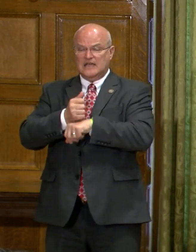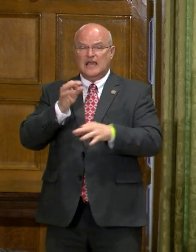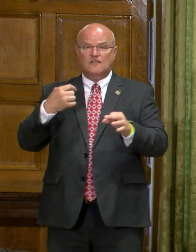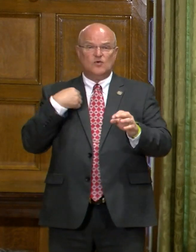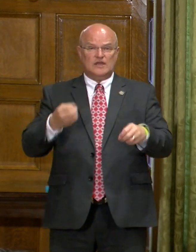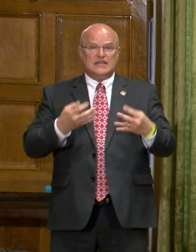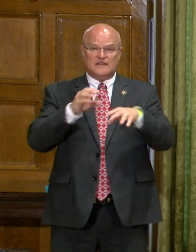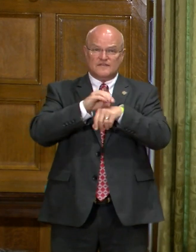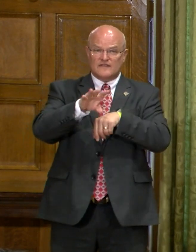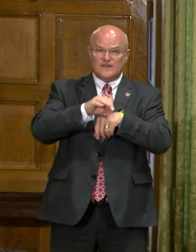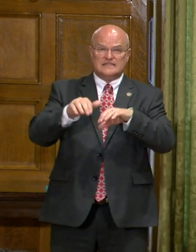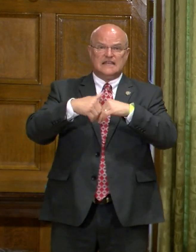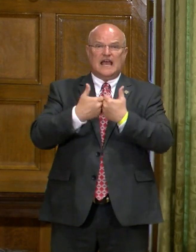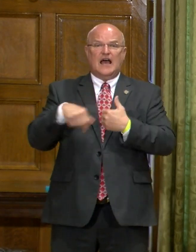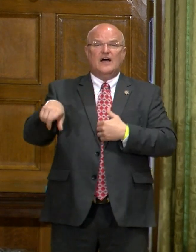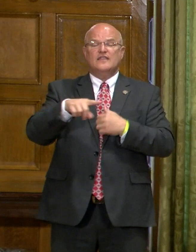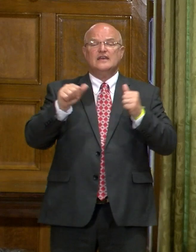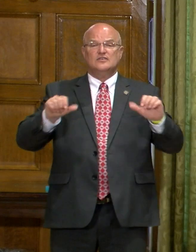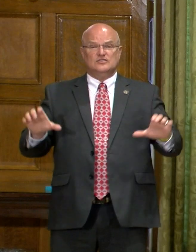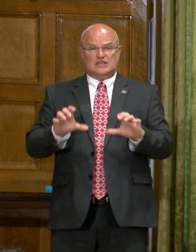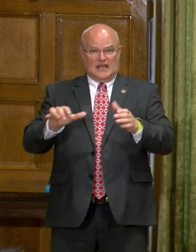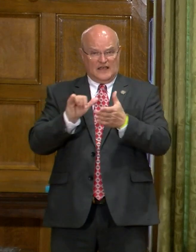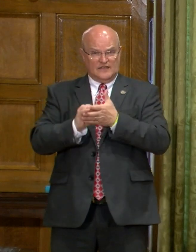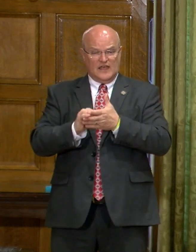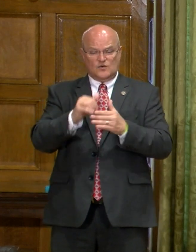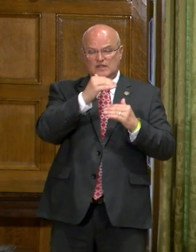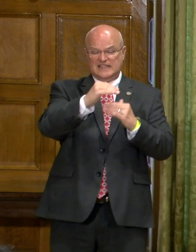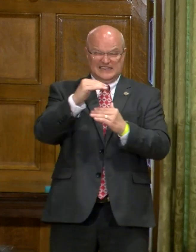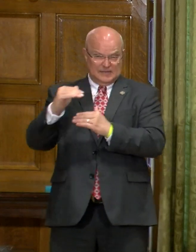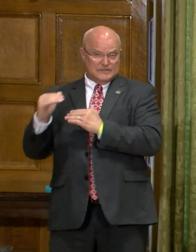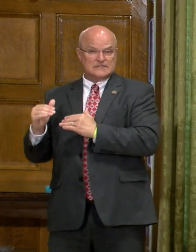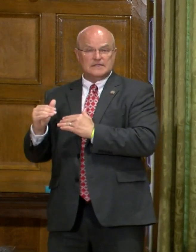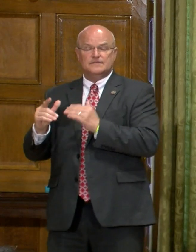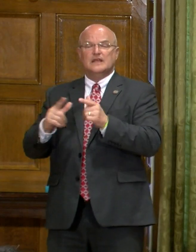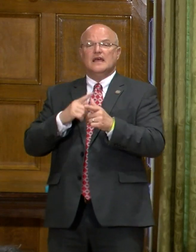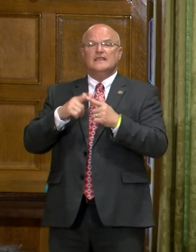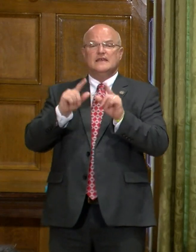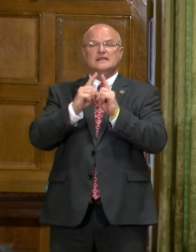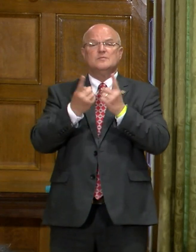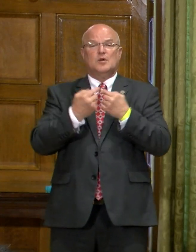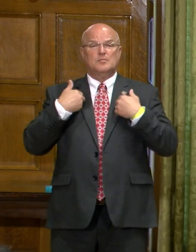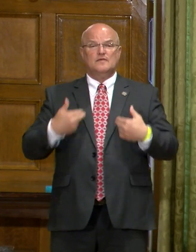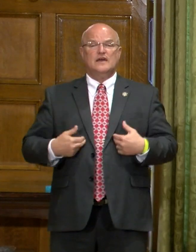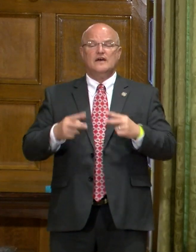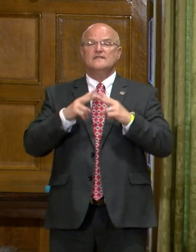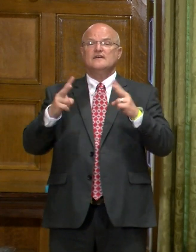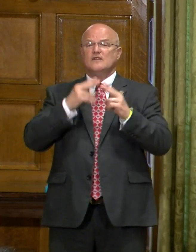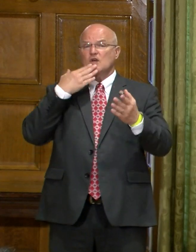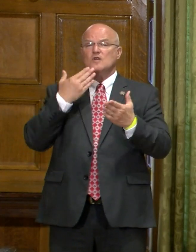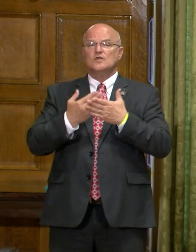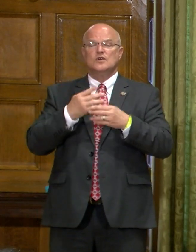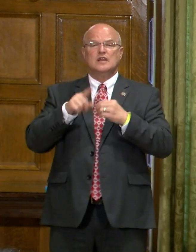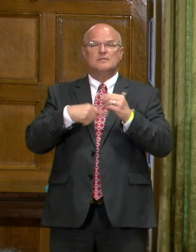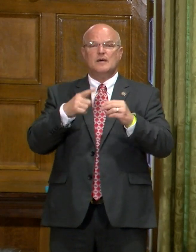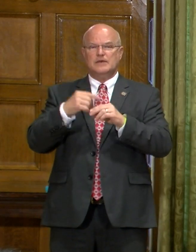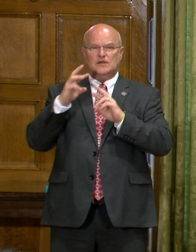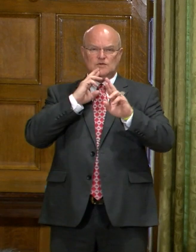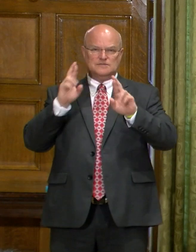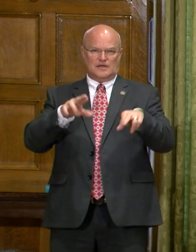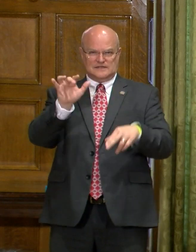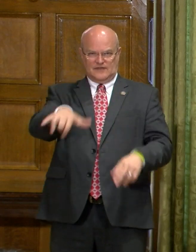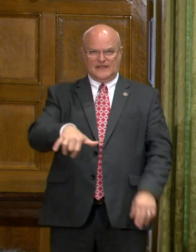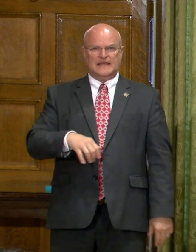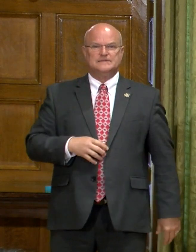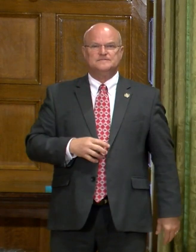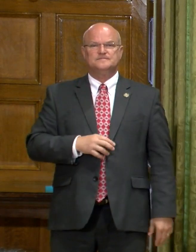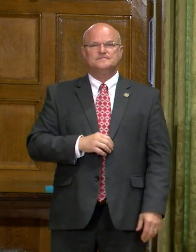give advice as to how they should conduct that or the limits on it, then the Department of Health is very, very good about being responsive on